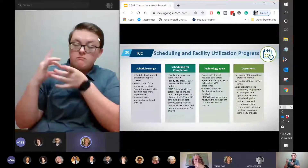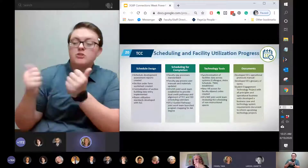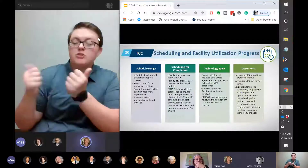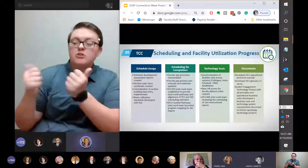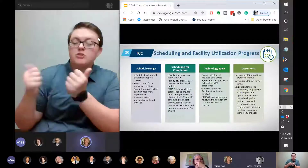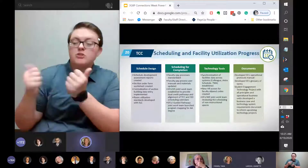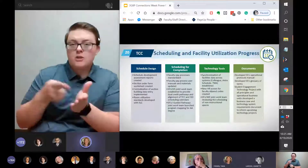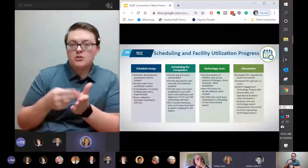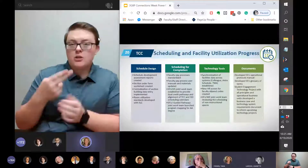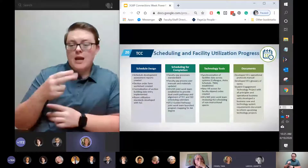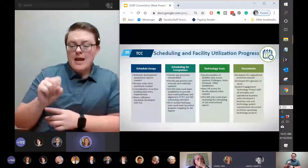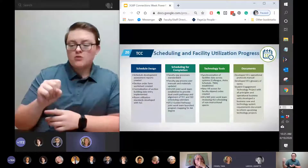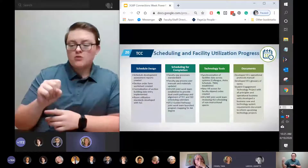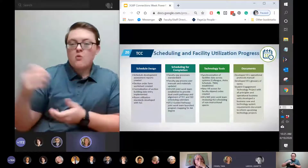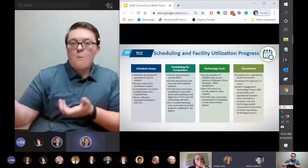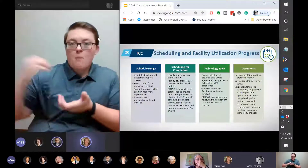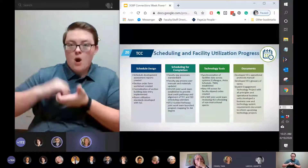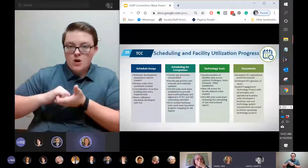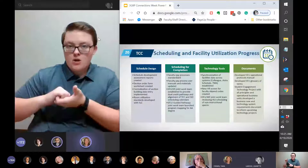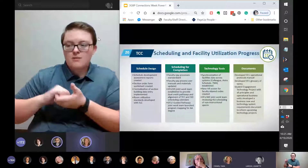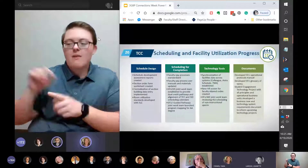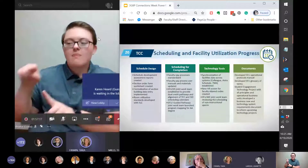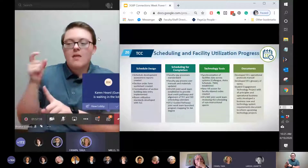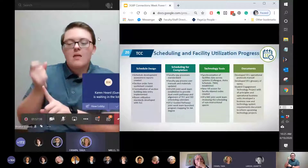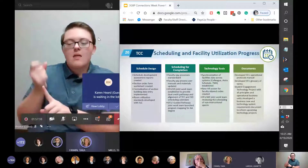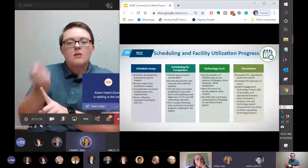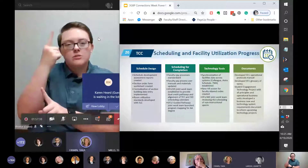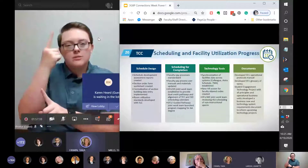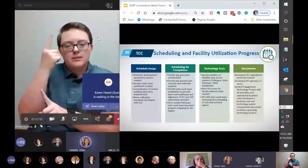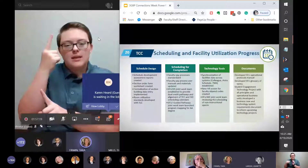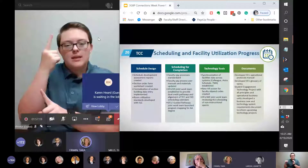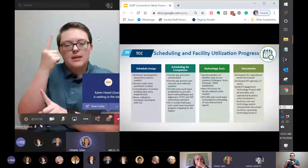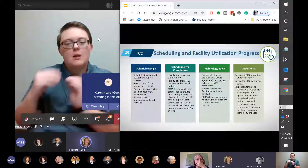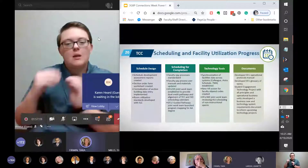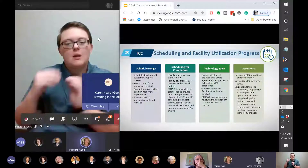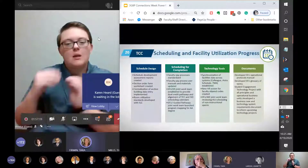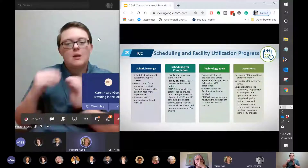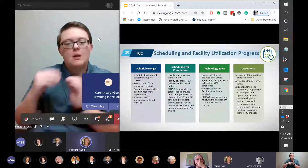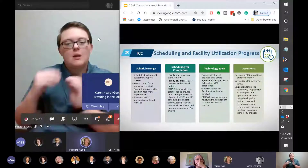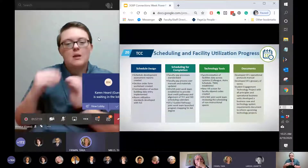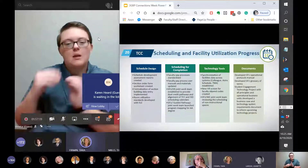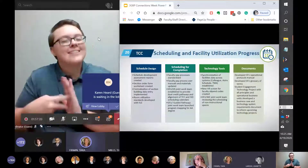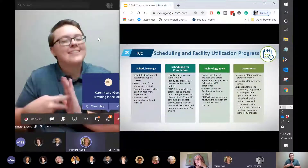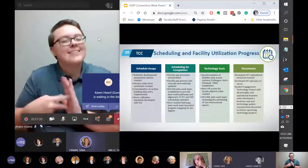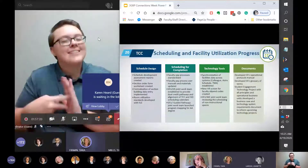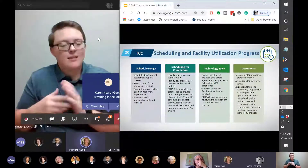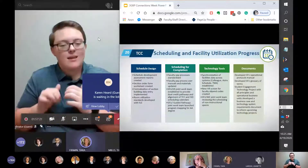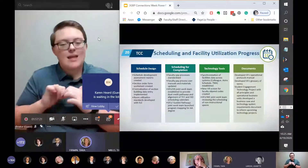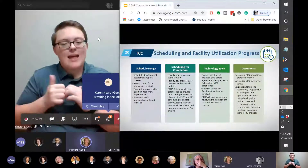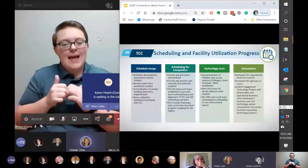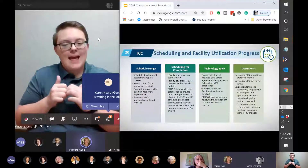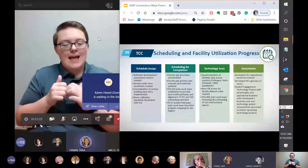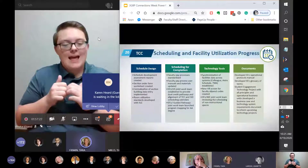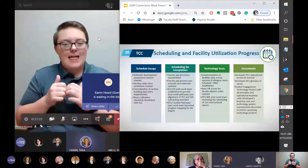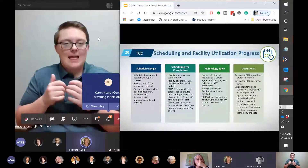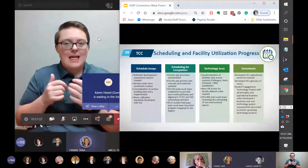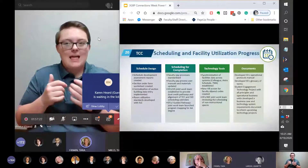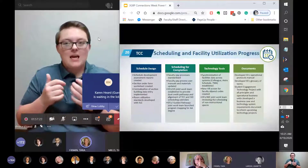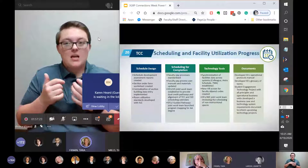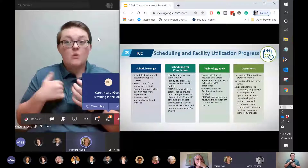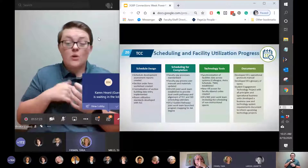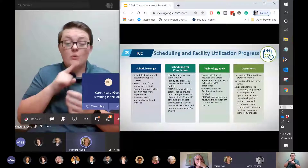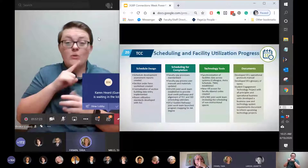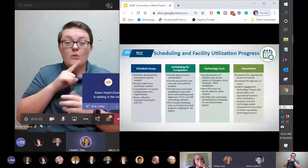partners understand a little bit more intentionally how how much we rely on them